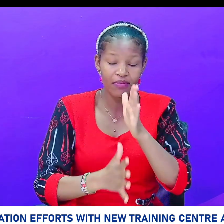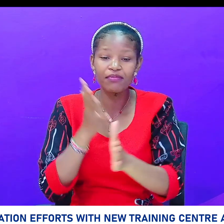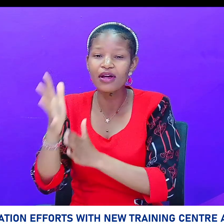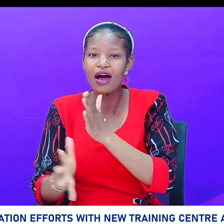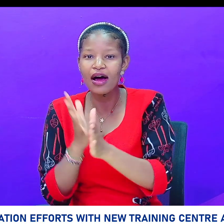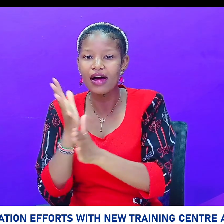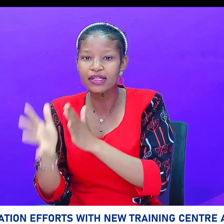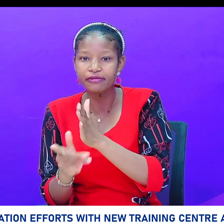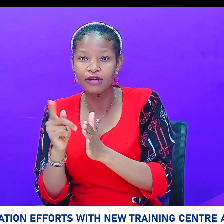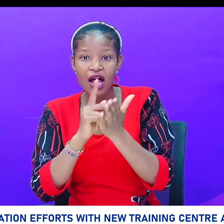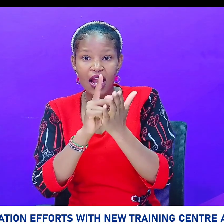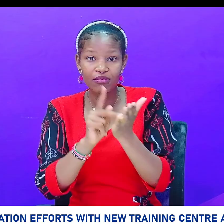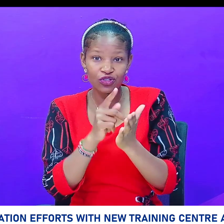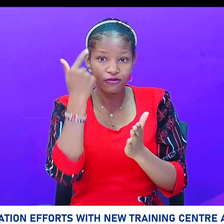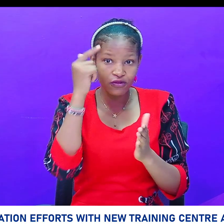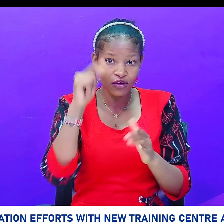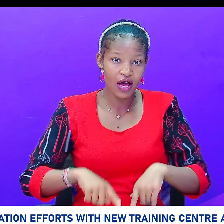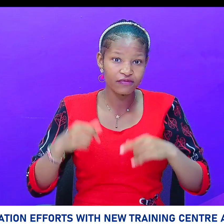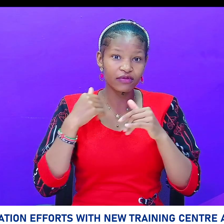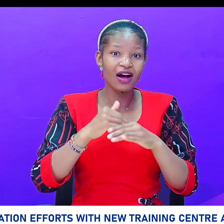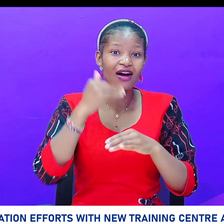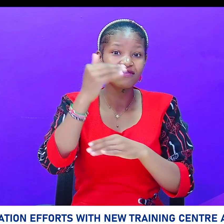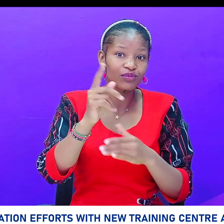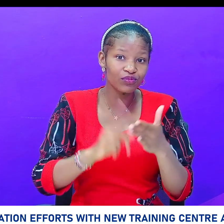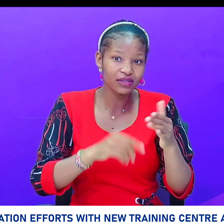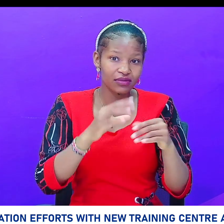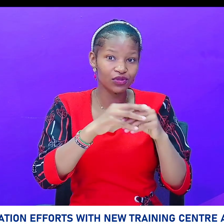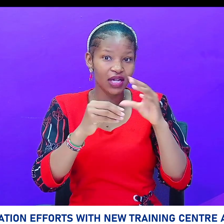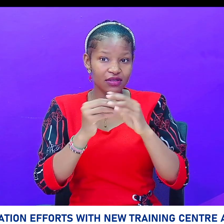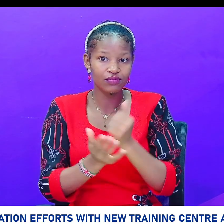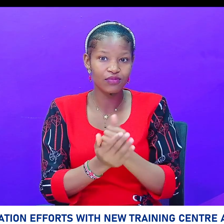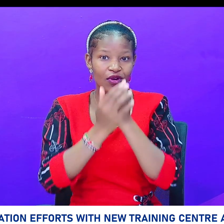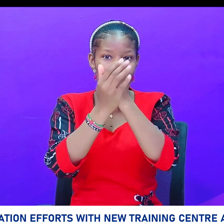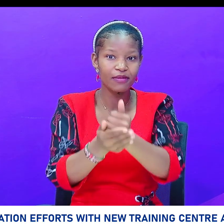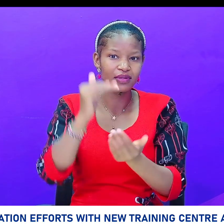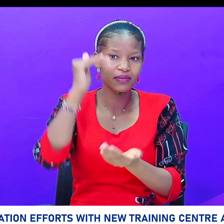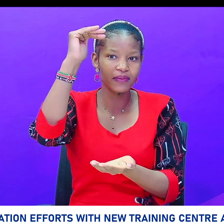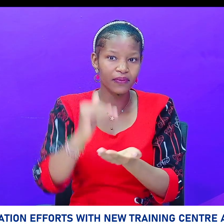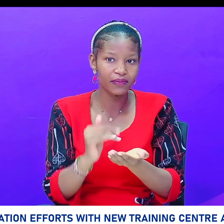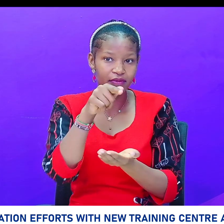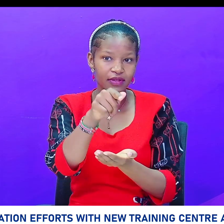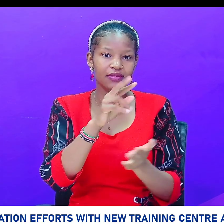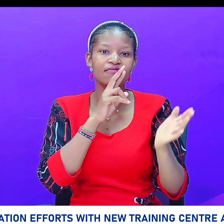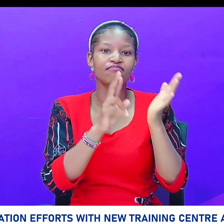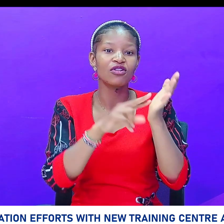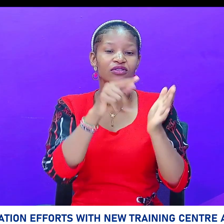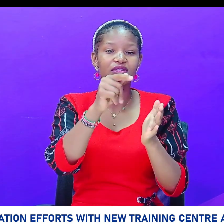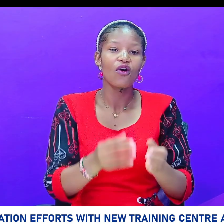the initiatives prepares prisoners for life after incarceration and helps reduce repeat